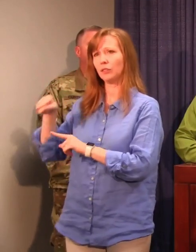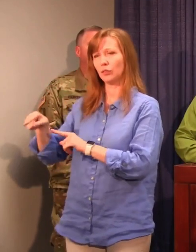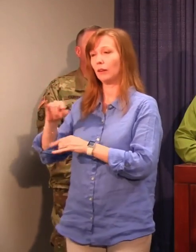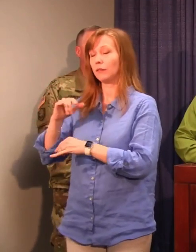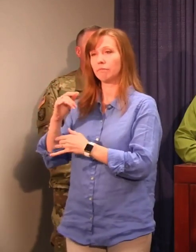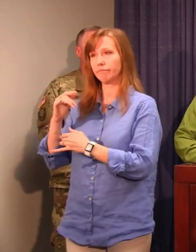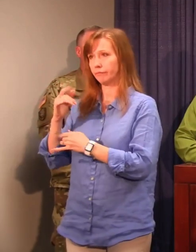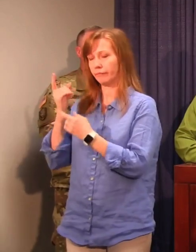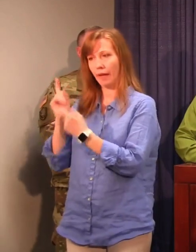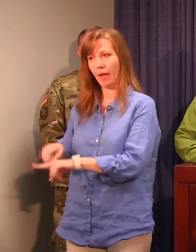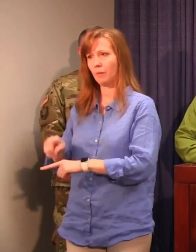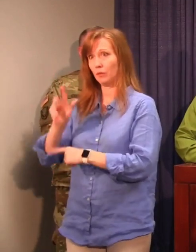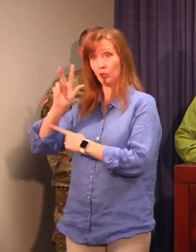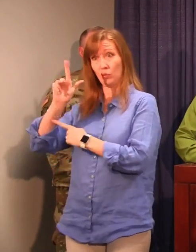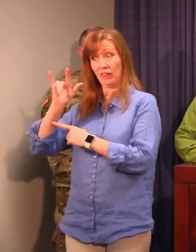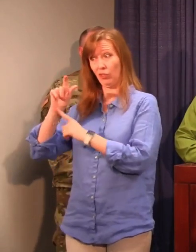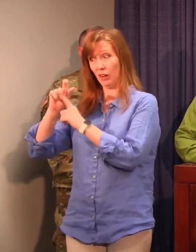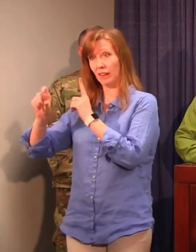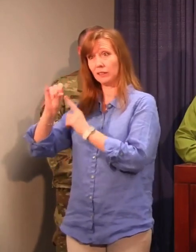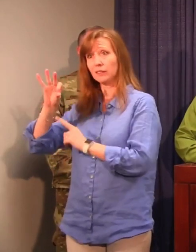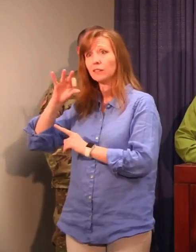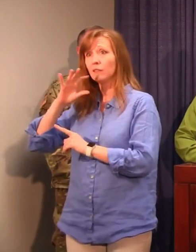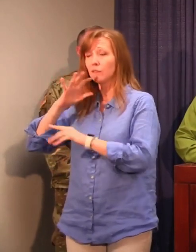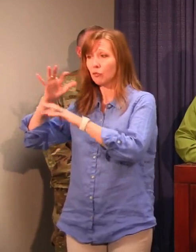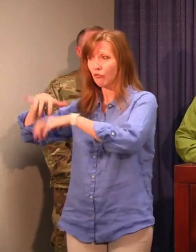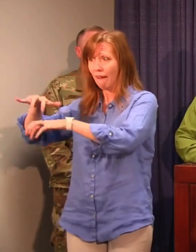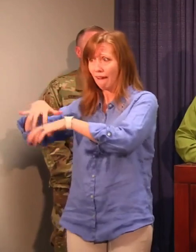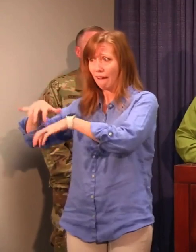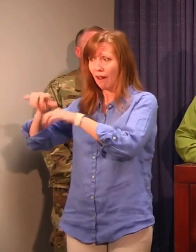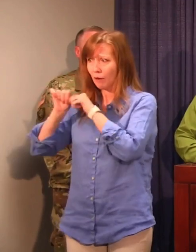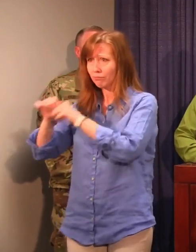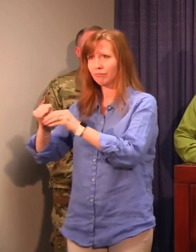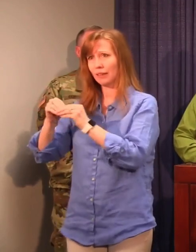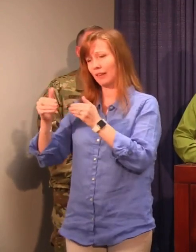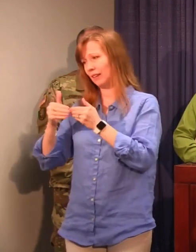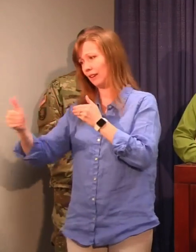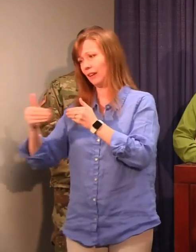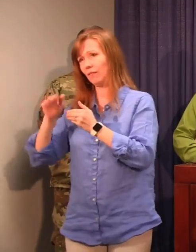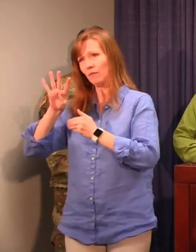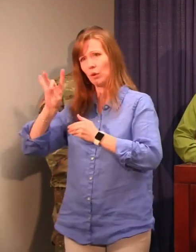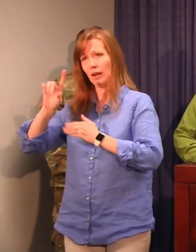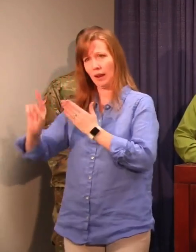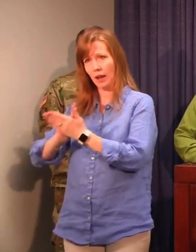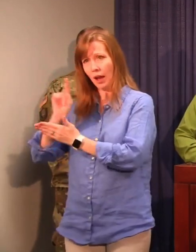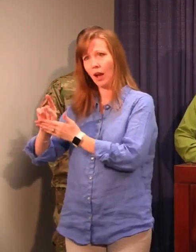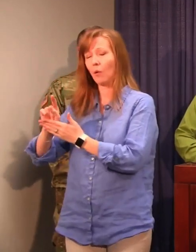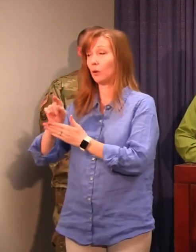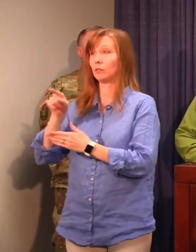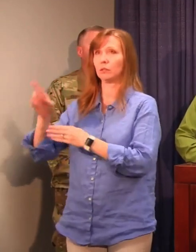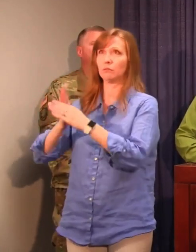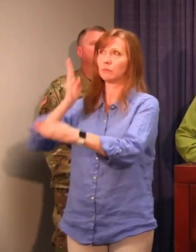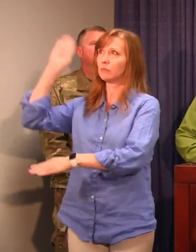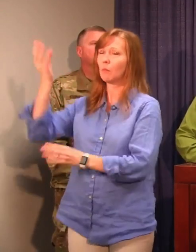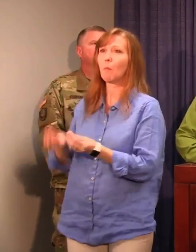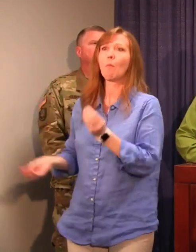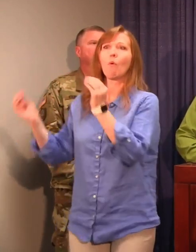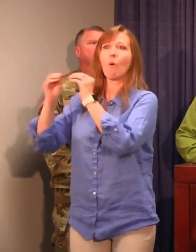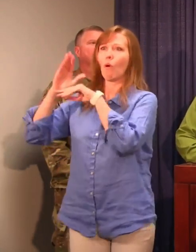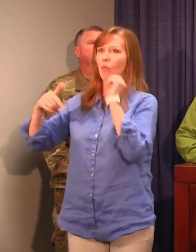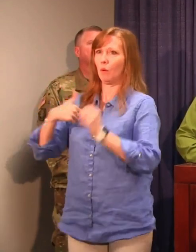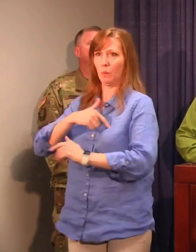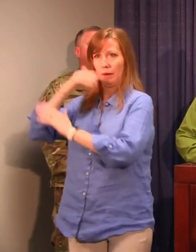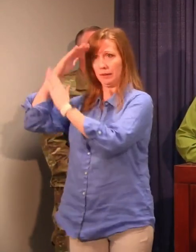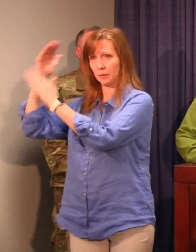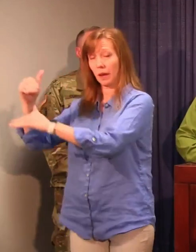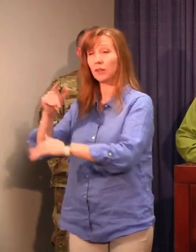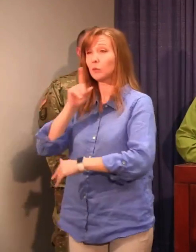rain in some areas over 48 hours, which greatly exceeded the forecast. And so we never know exactly what Mother